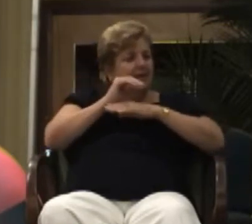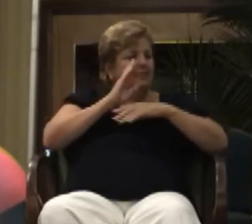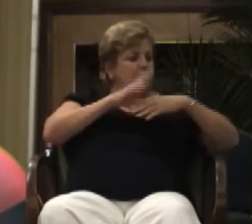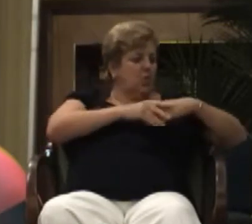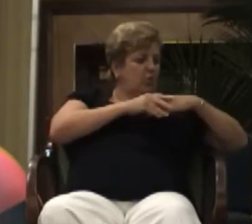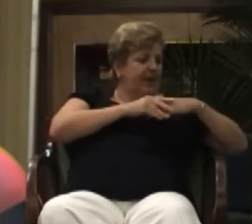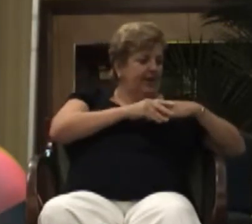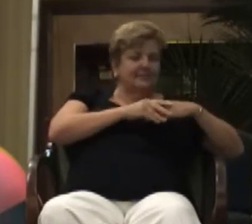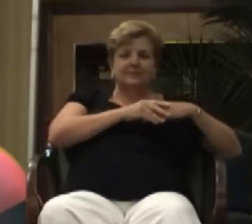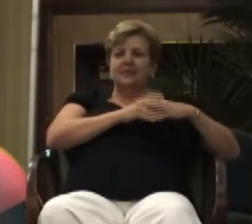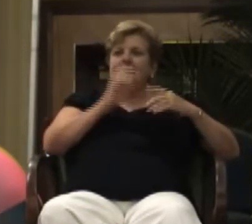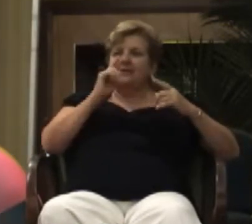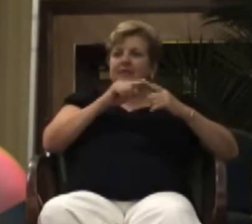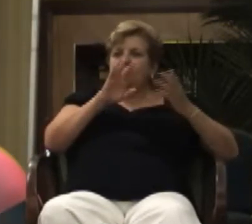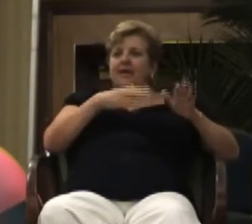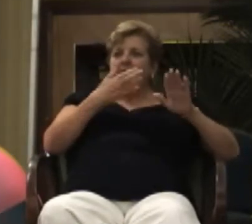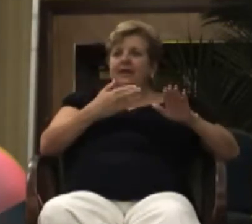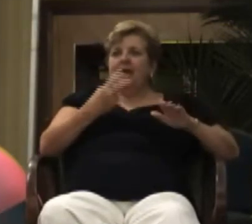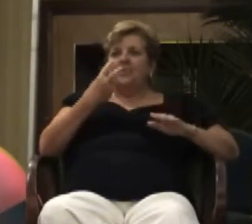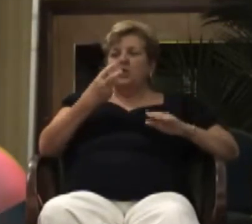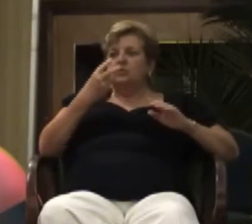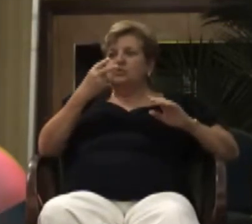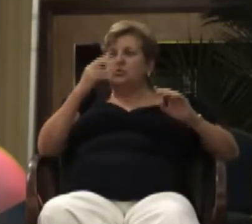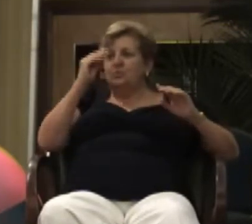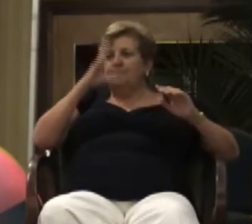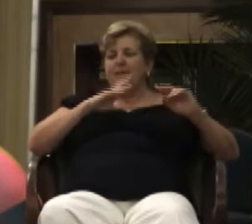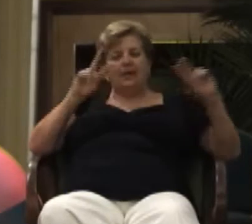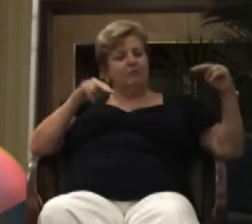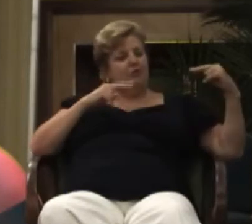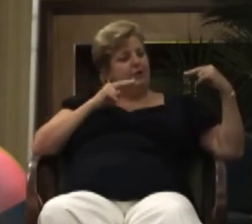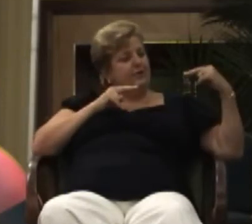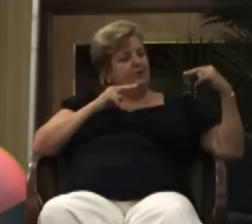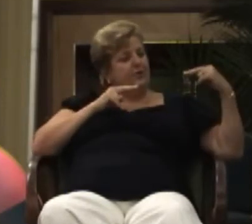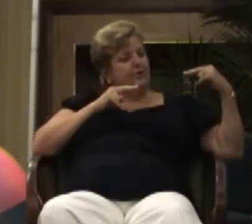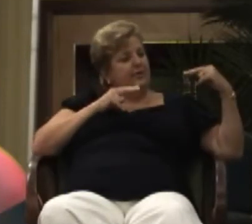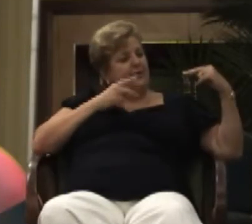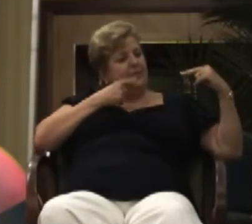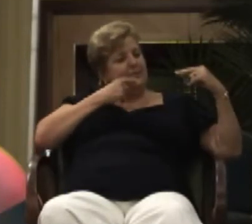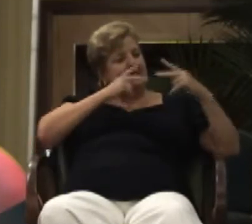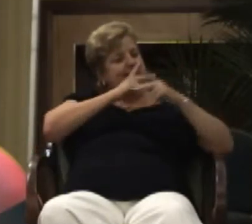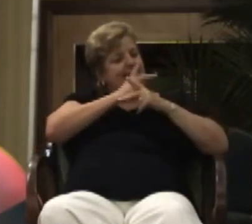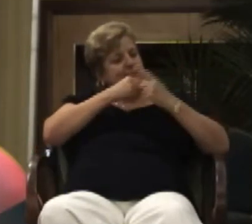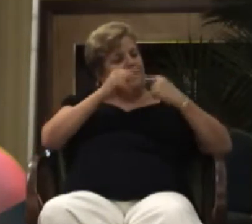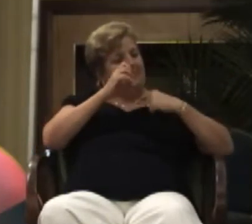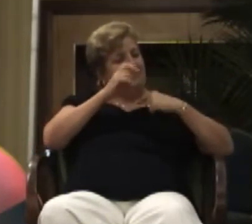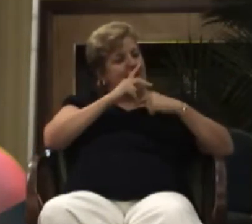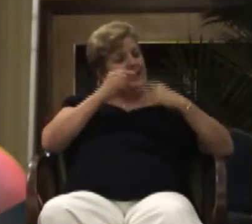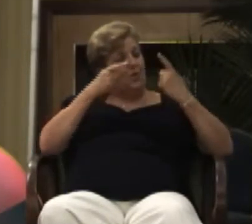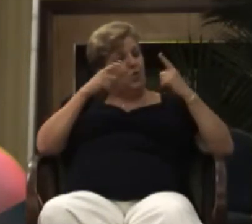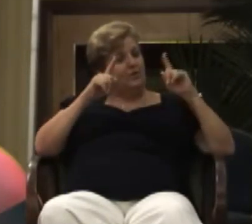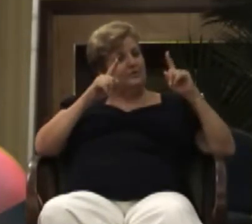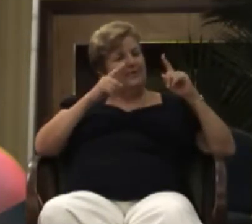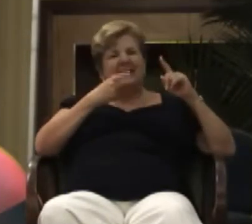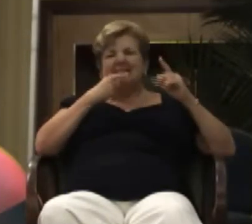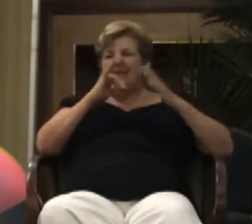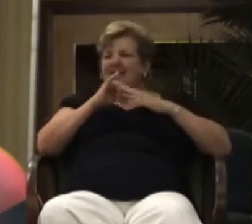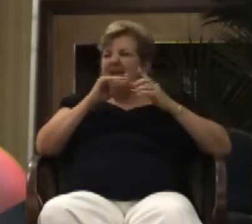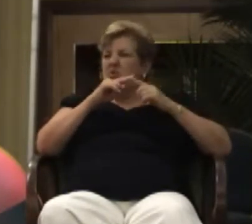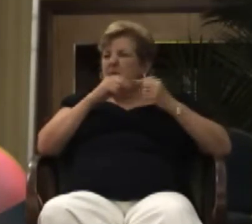two men looked at each other, and they would grin and say, "Keep coming back. It works." They said it to each other. So it doesn't offend